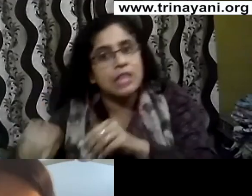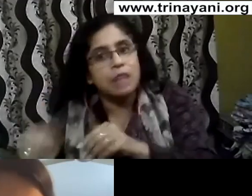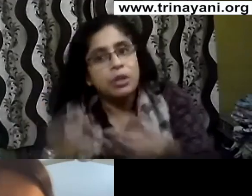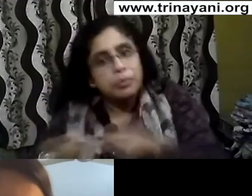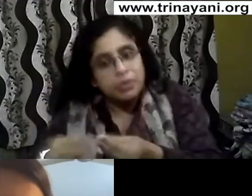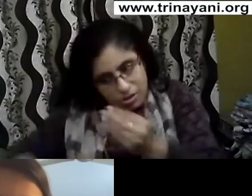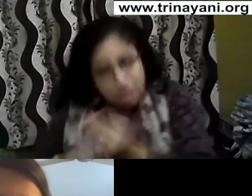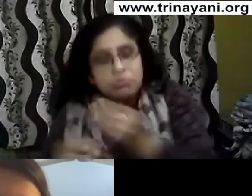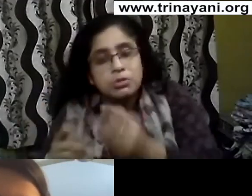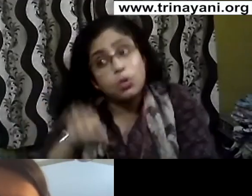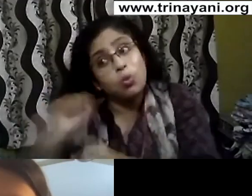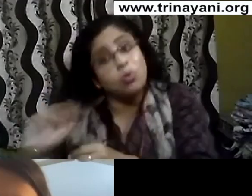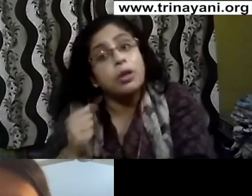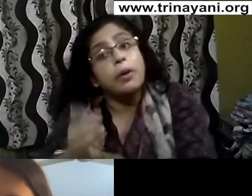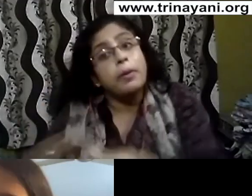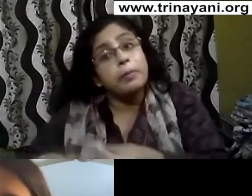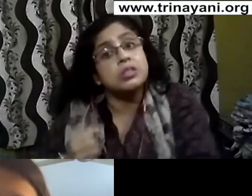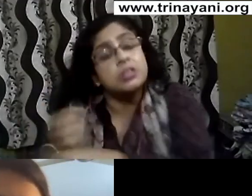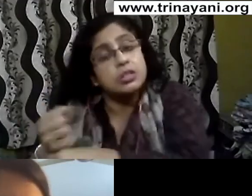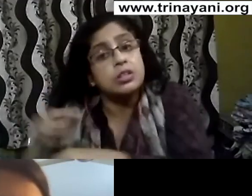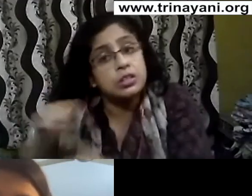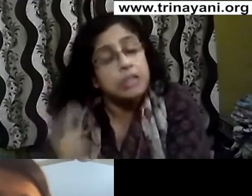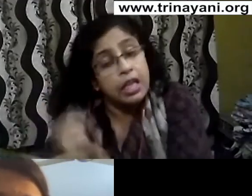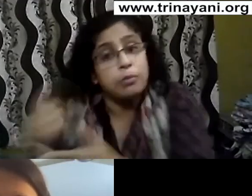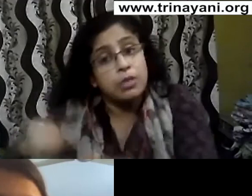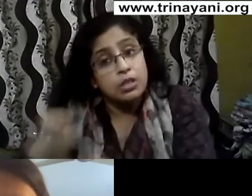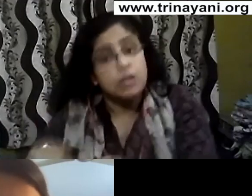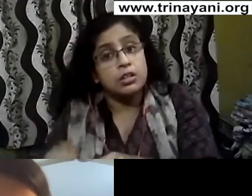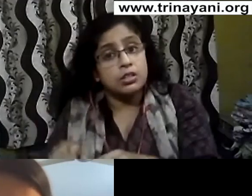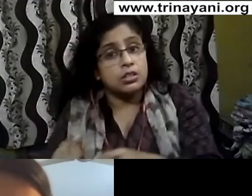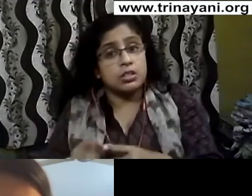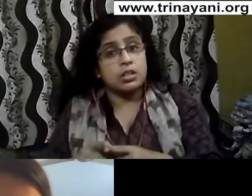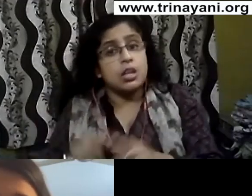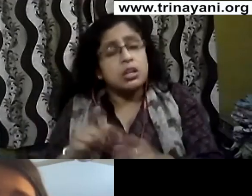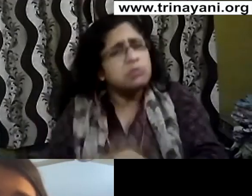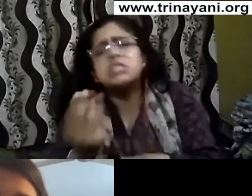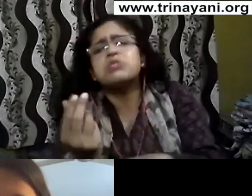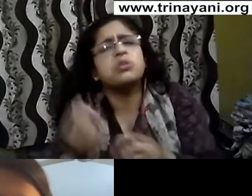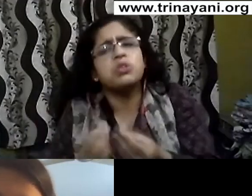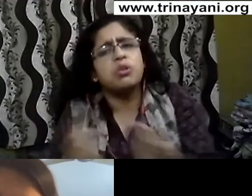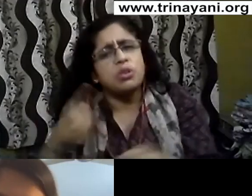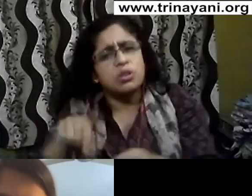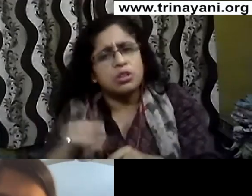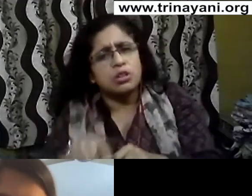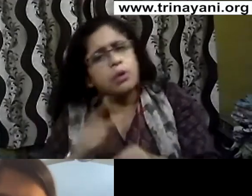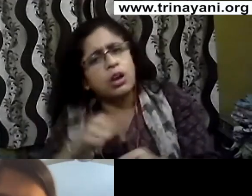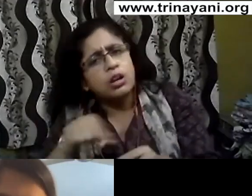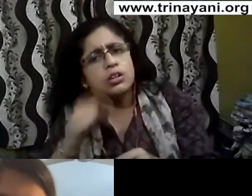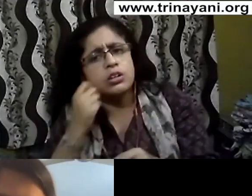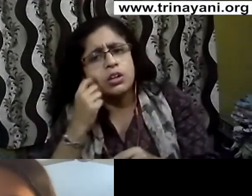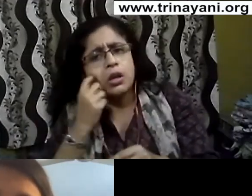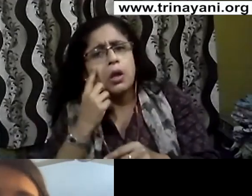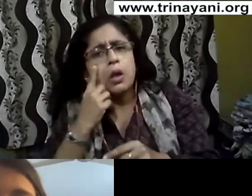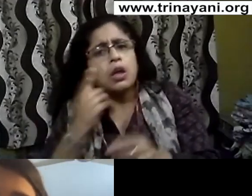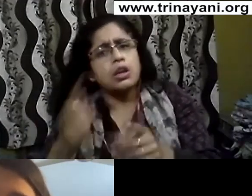going to help. Like I said, I've done the work myself. It does not take a lot of time. I'm just appalled that I did not do it. It's something that